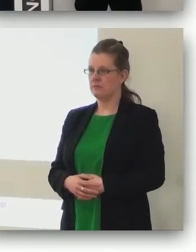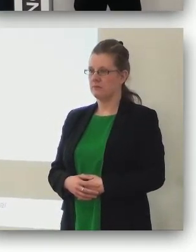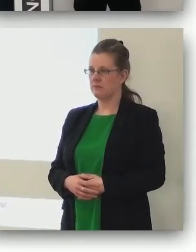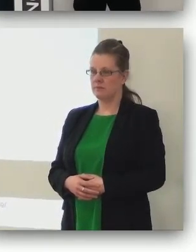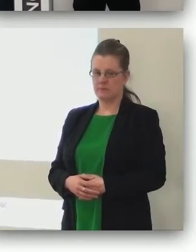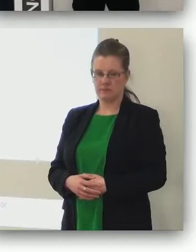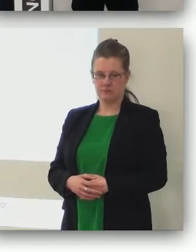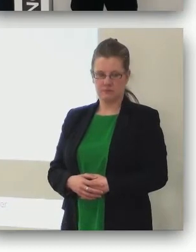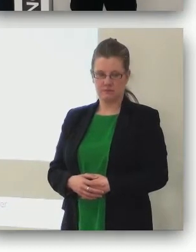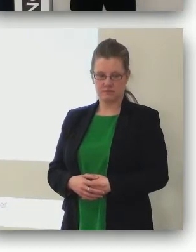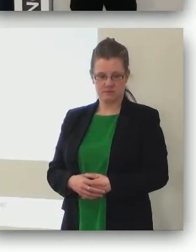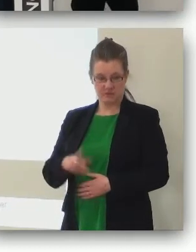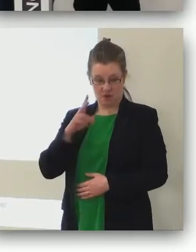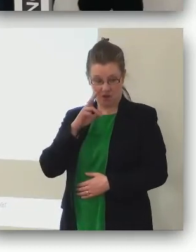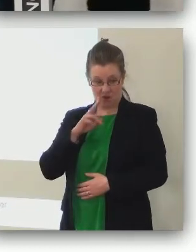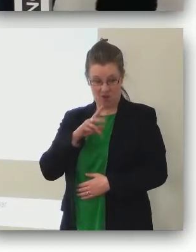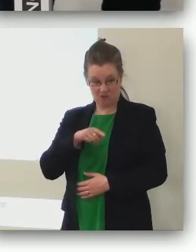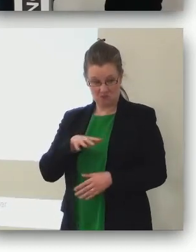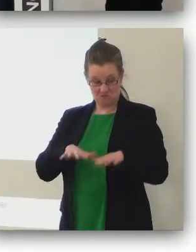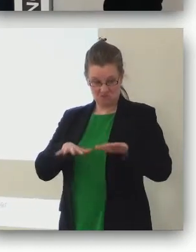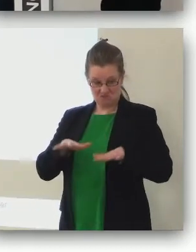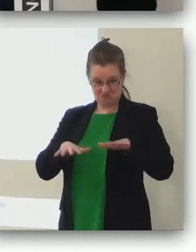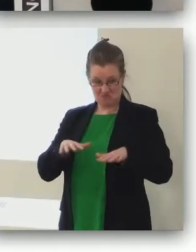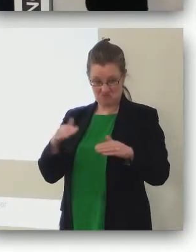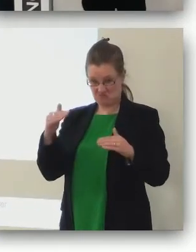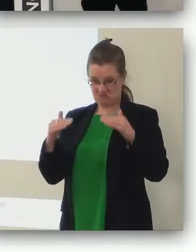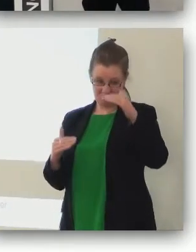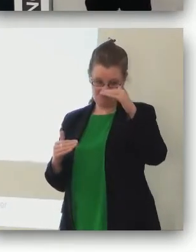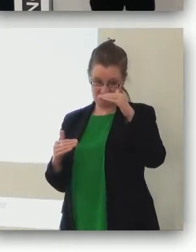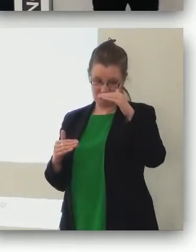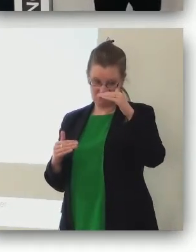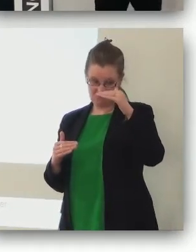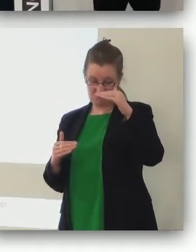Although it's looking reasonably unanimous. Yeah.